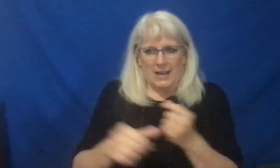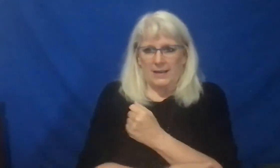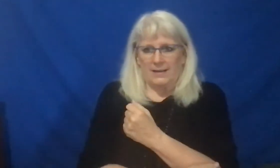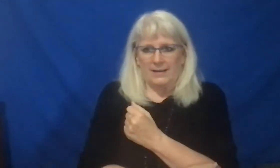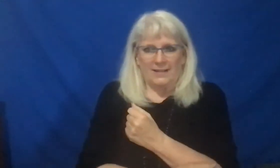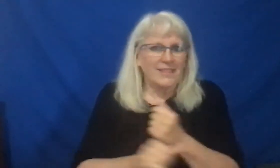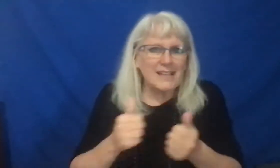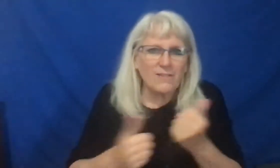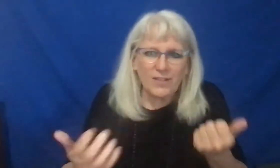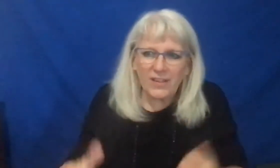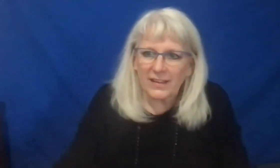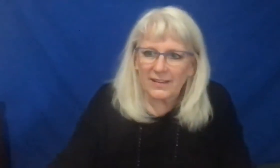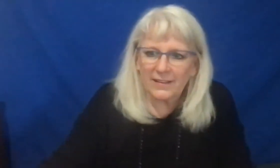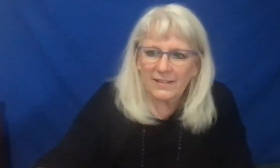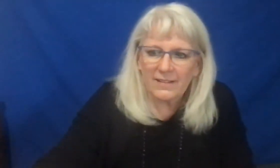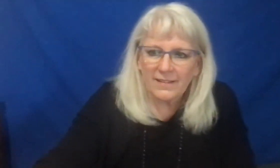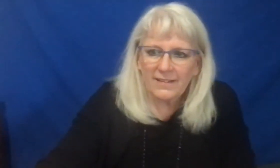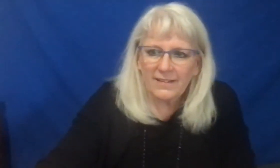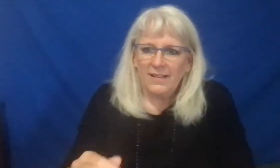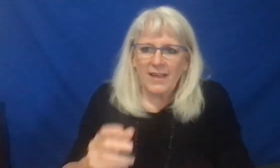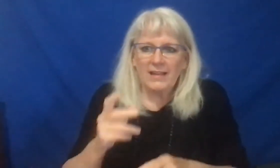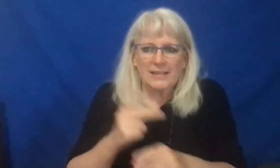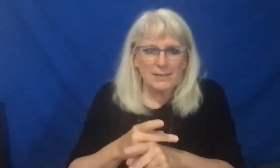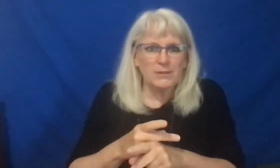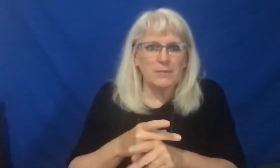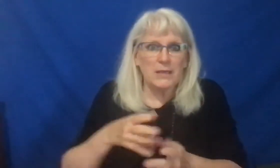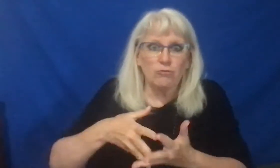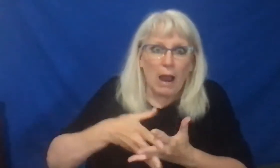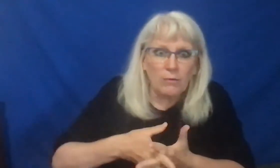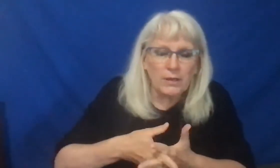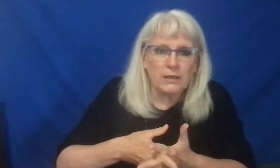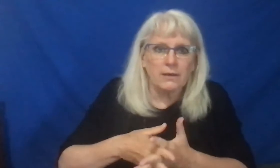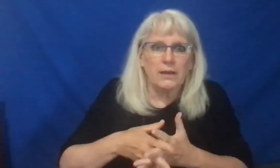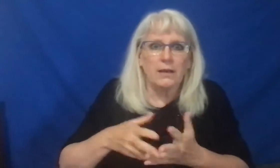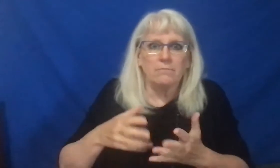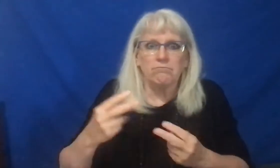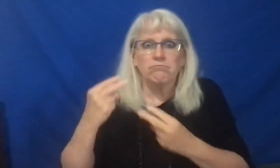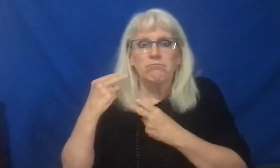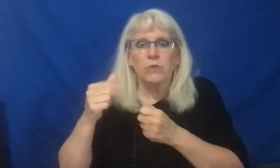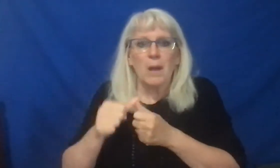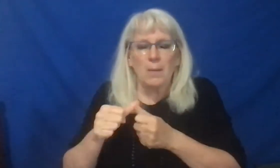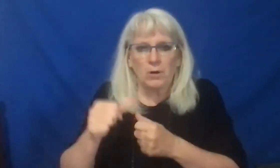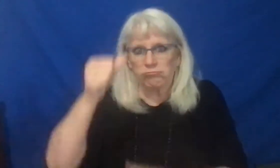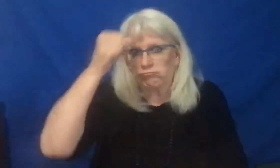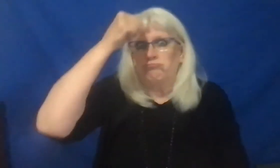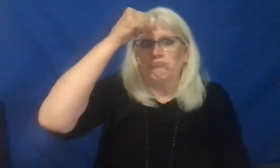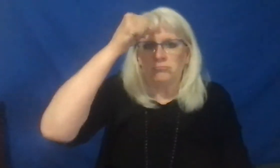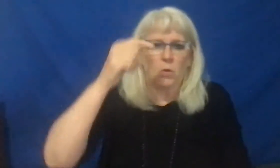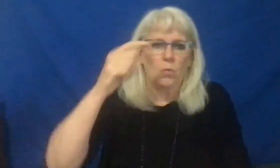the thing that keeps me grounded. It is my remembrance. It is there's an author that says something about service is the rent I